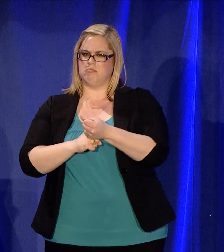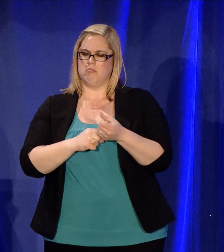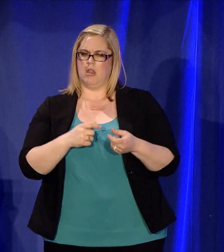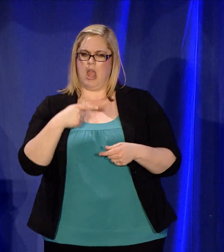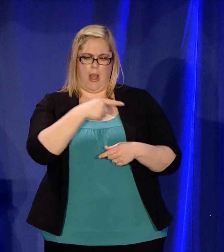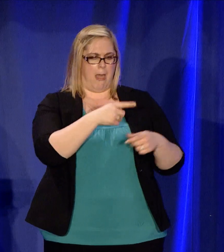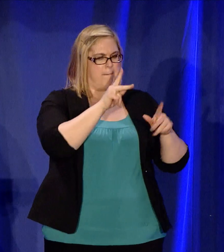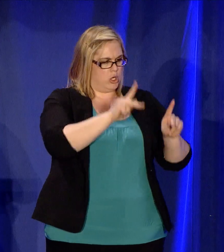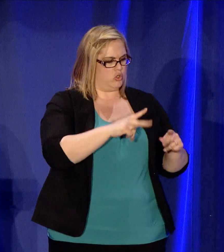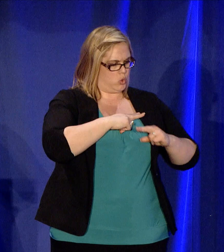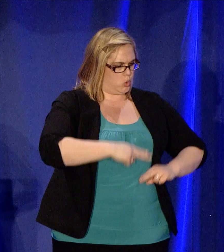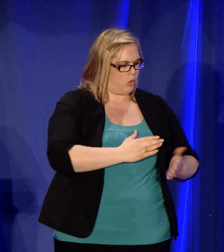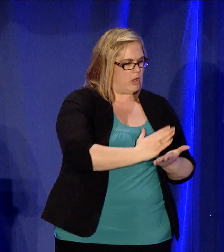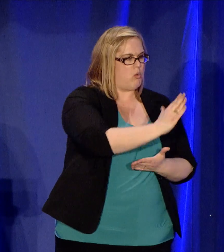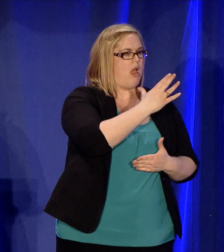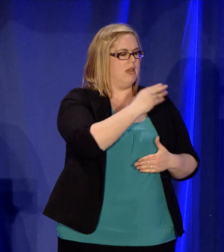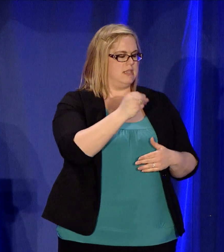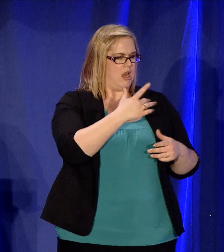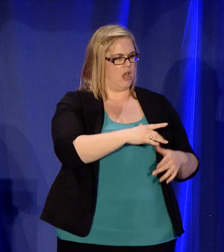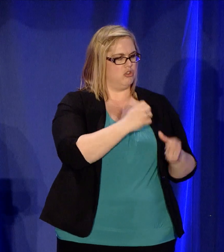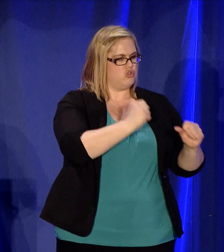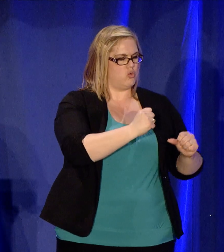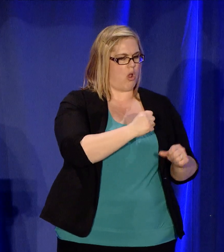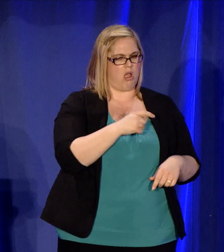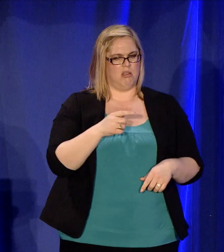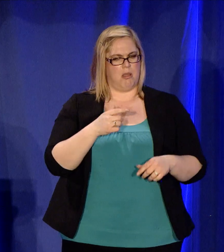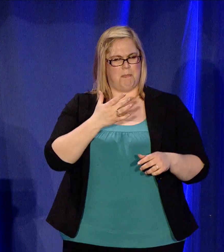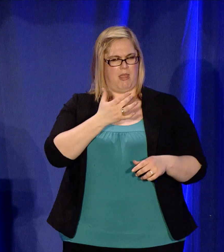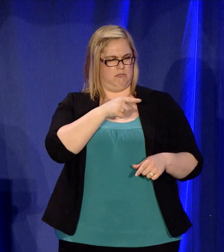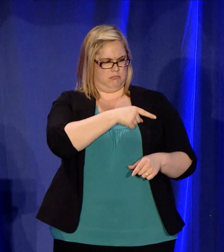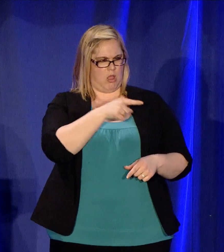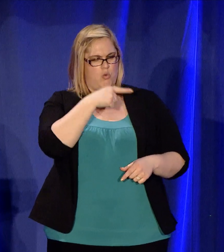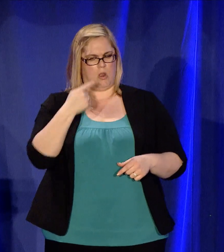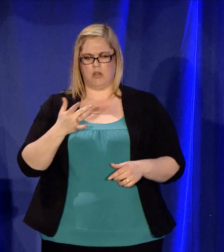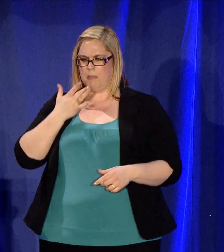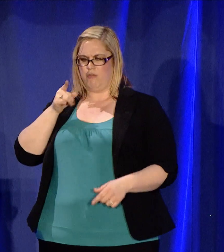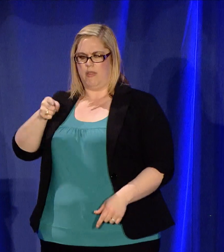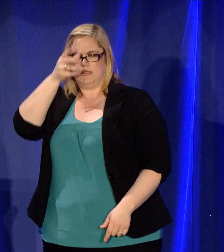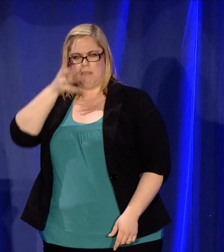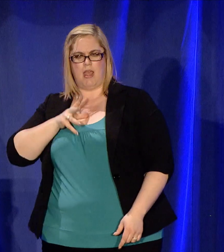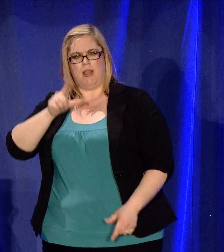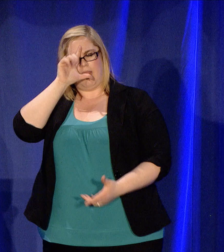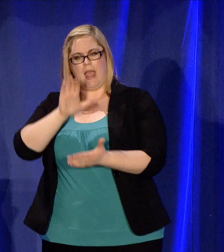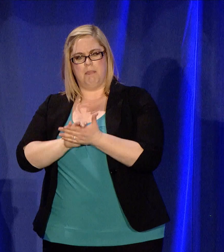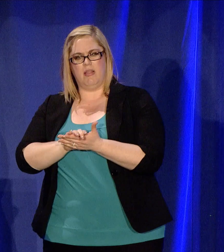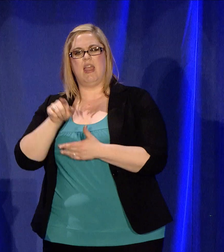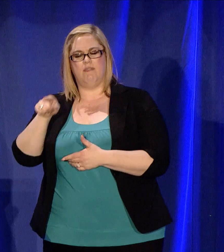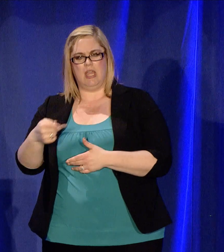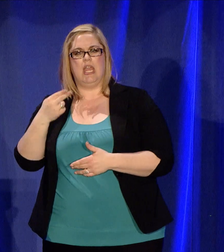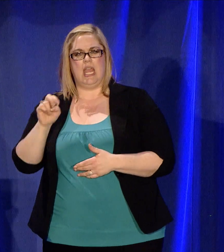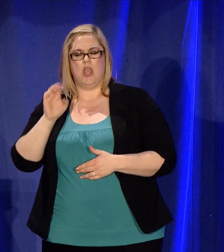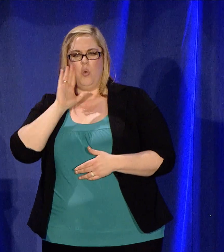human rights, and a strong preference for the other, a man they had every reason to believe would undermine